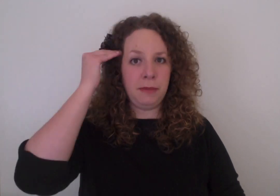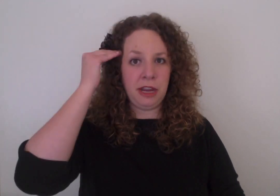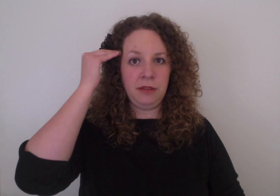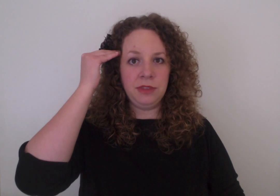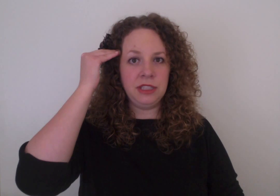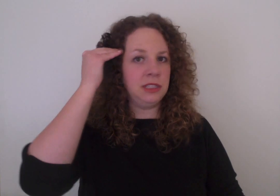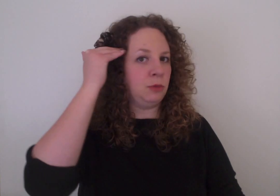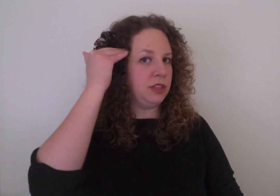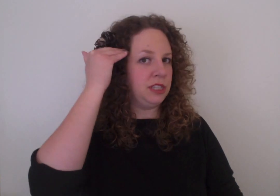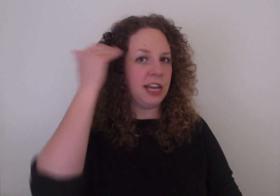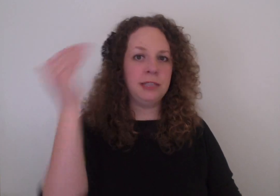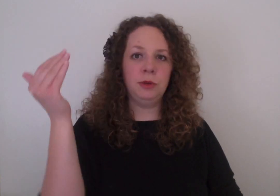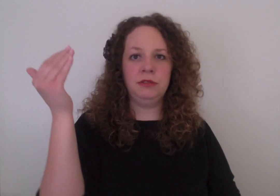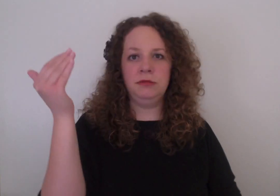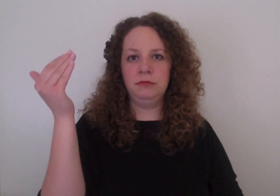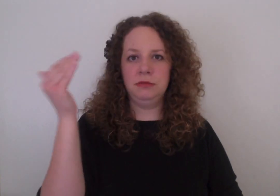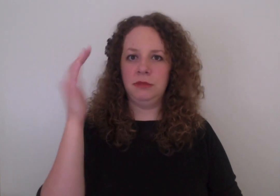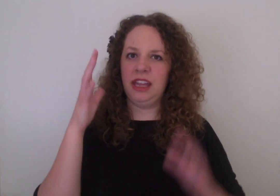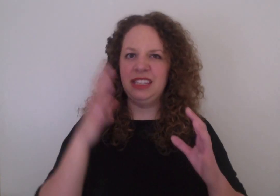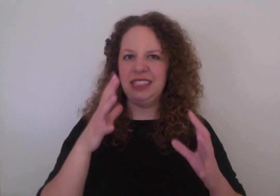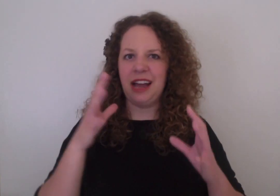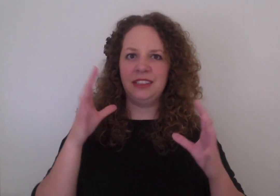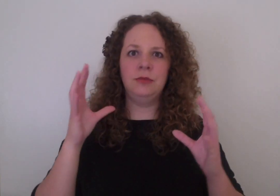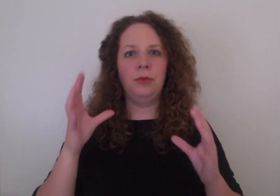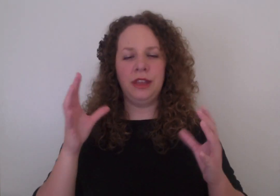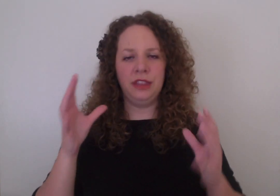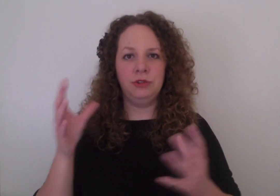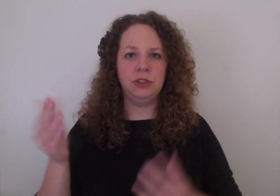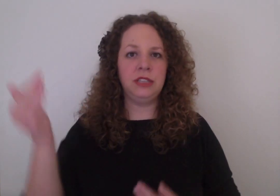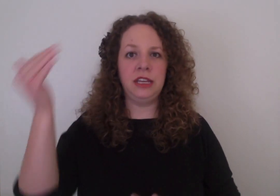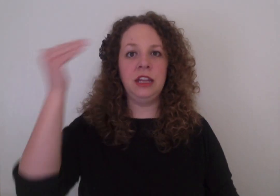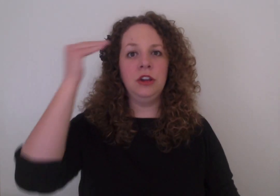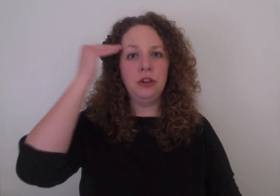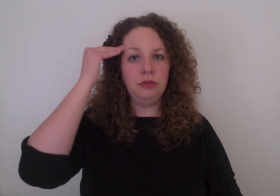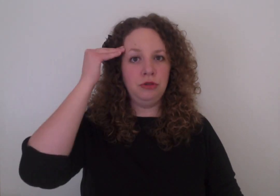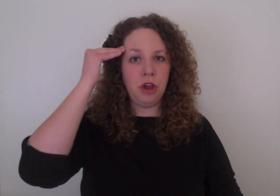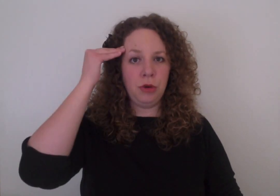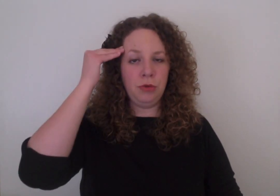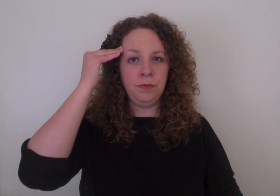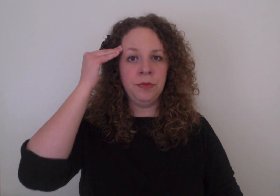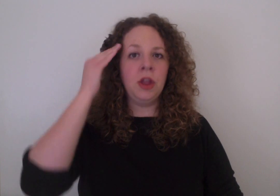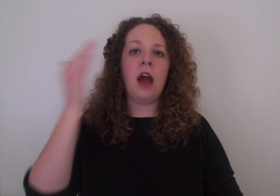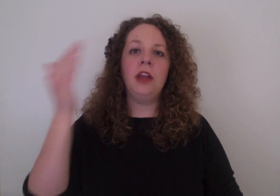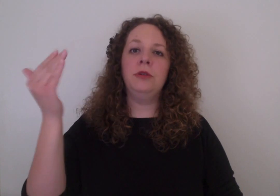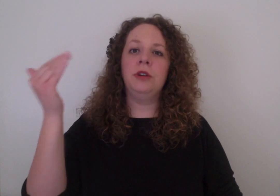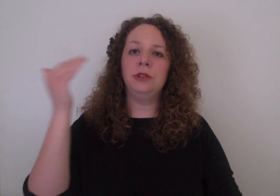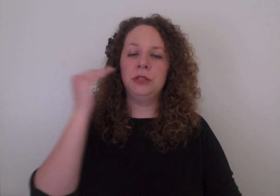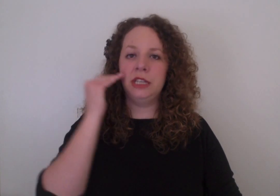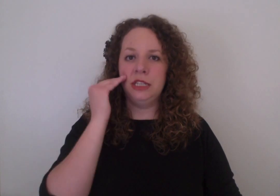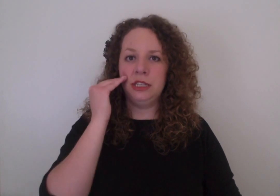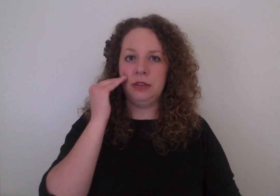here. This is more the textbook exact way that you should sign it, no. You can also sign it down